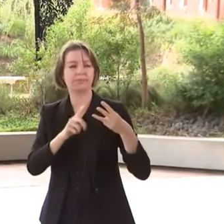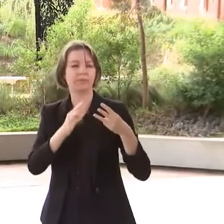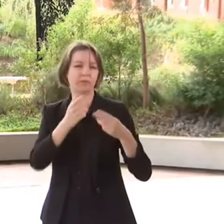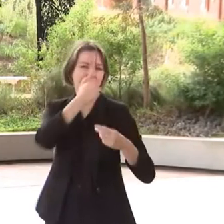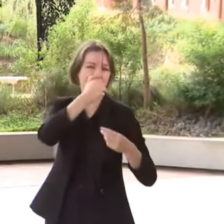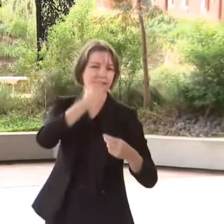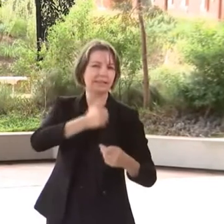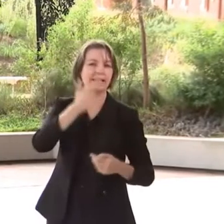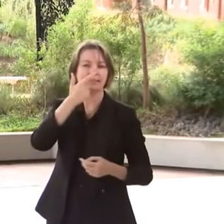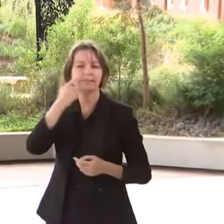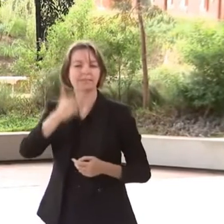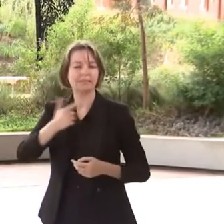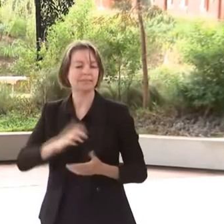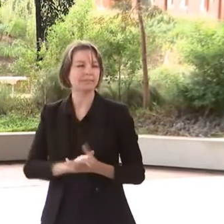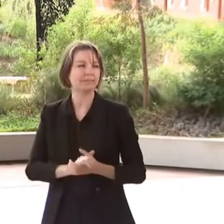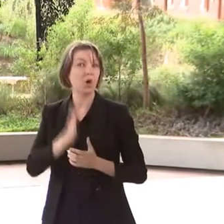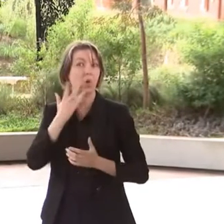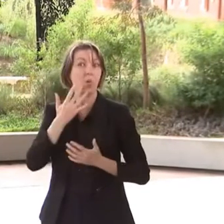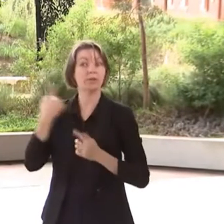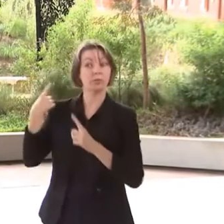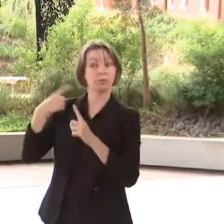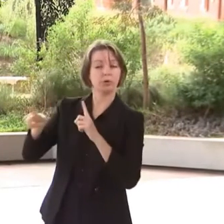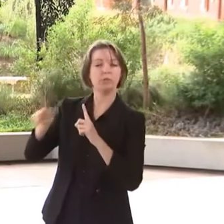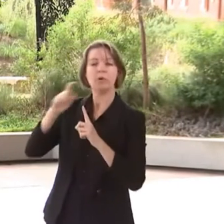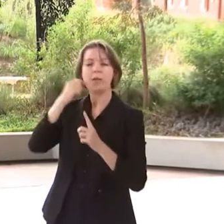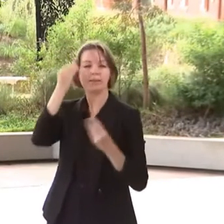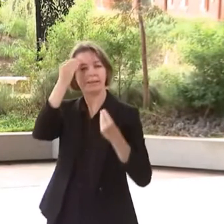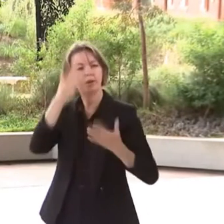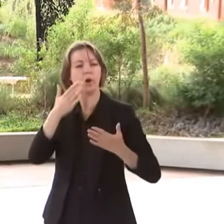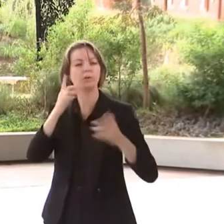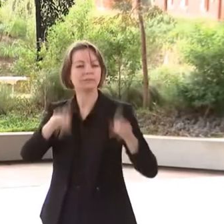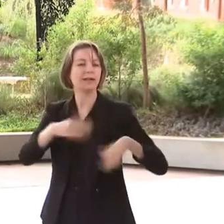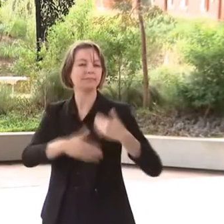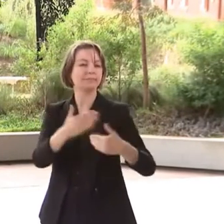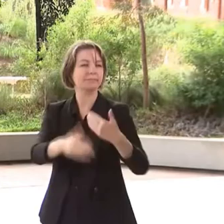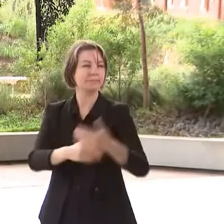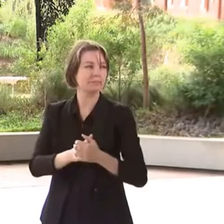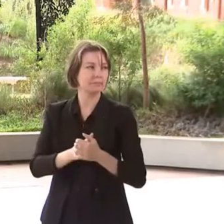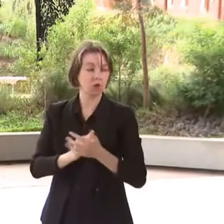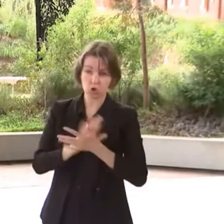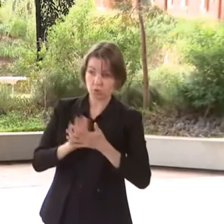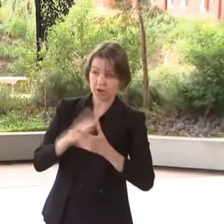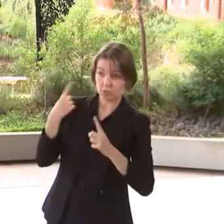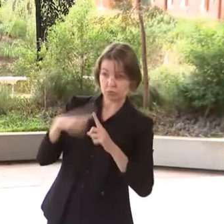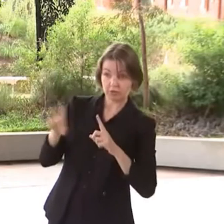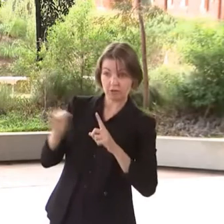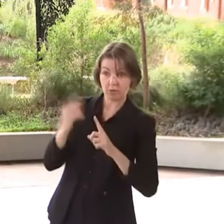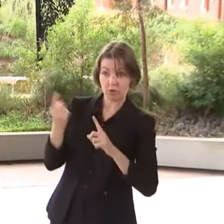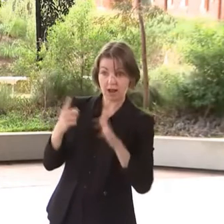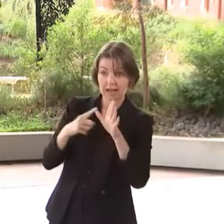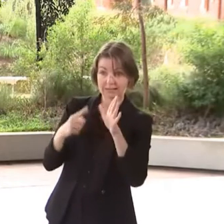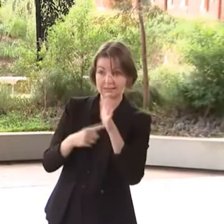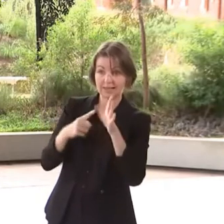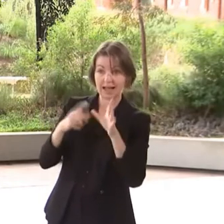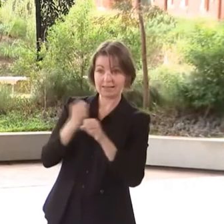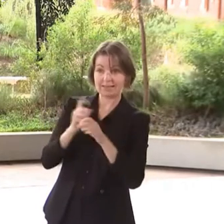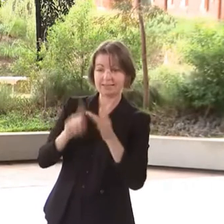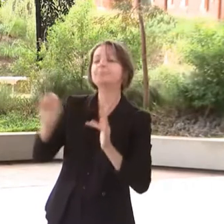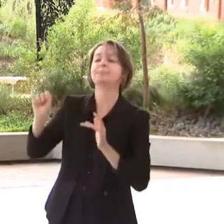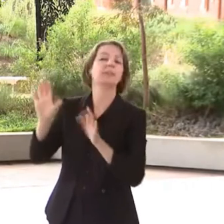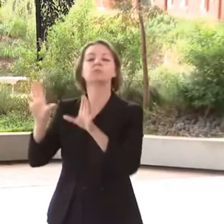as that's approved, we will commence as we've done with everything else. Do you buy a target? A target, that's right. Yeah. I mean, this